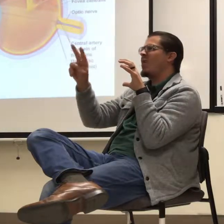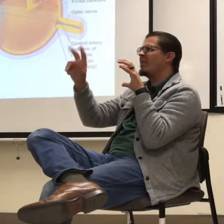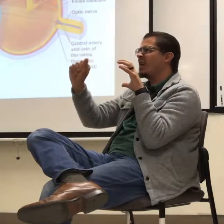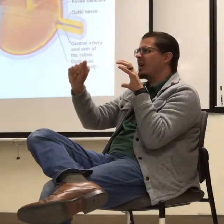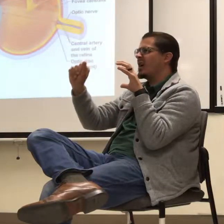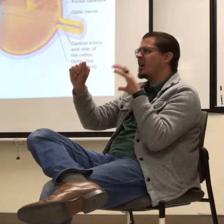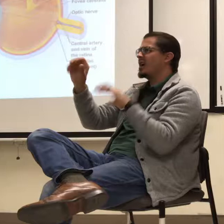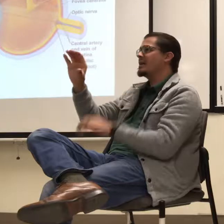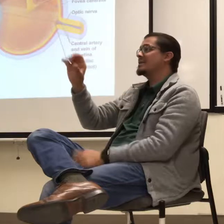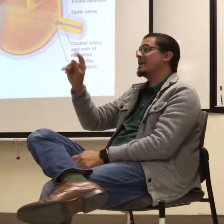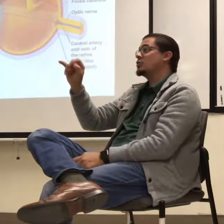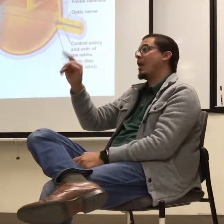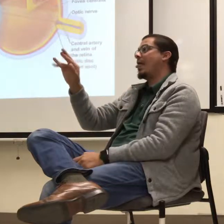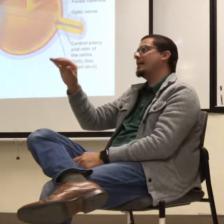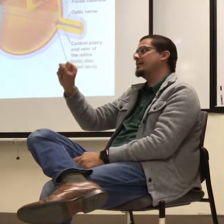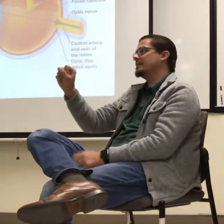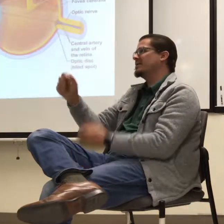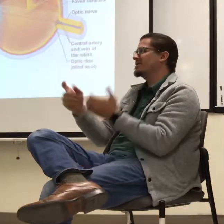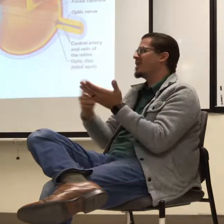fovea centralis.